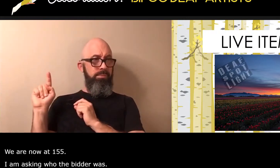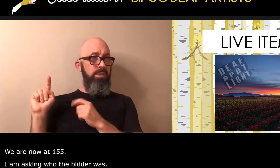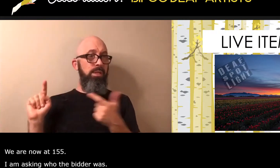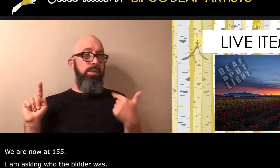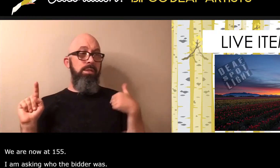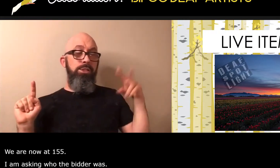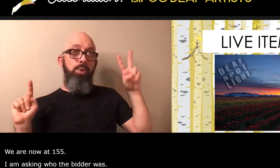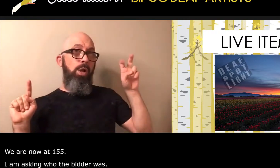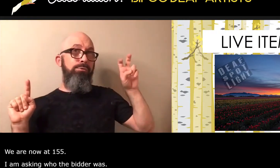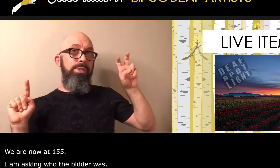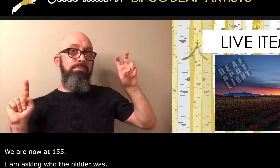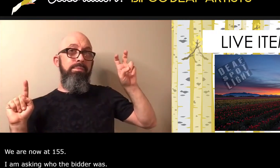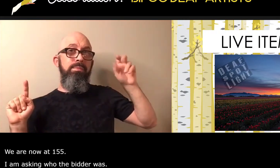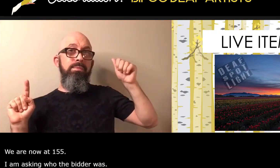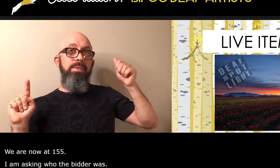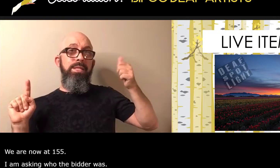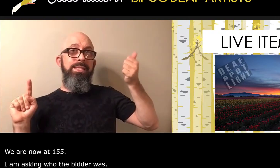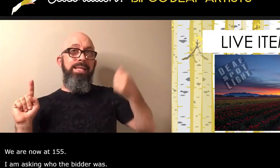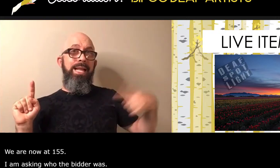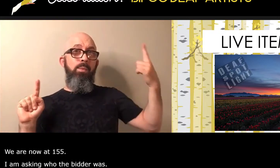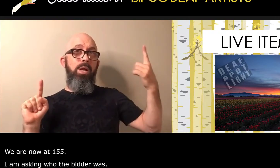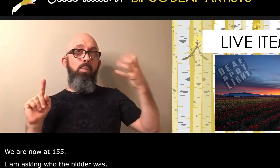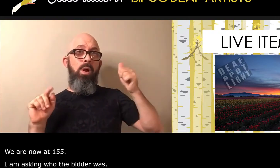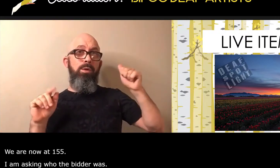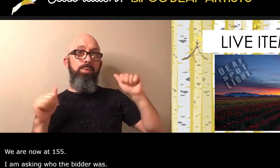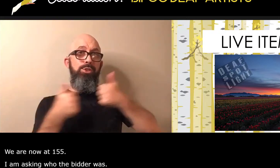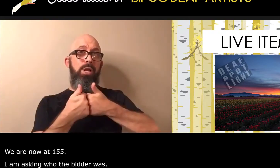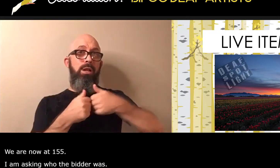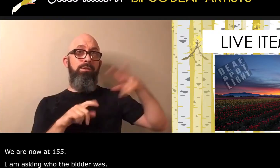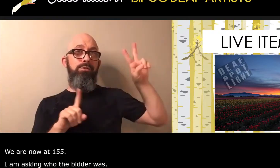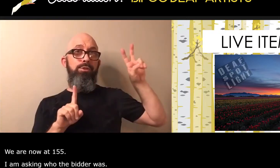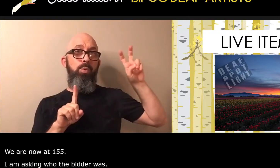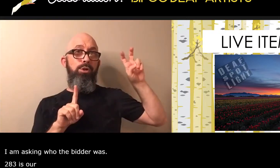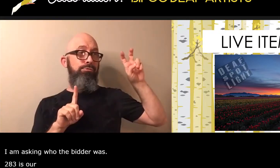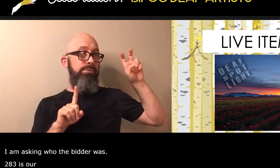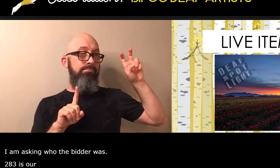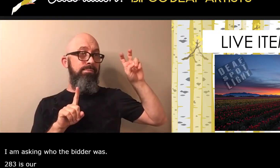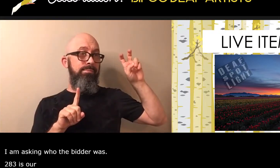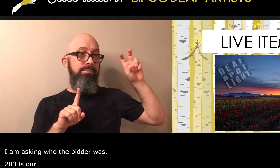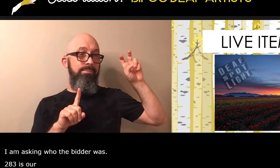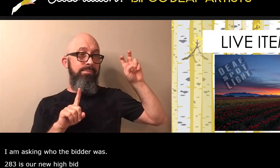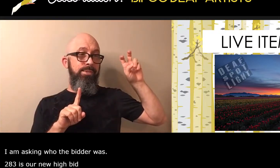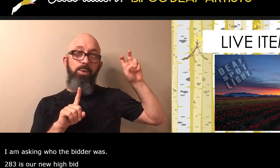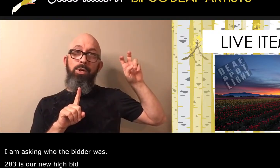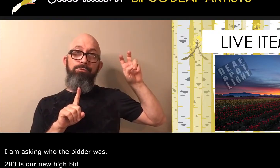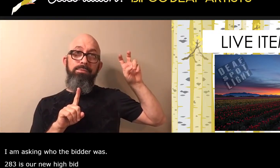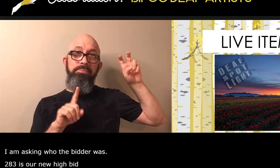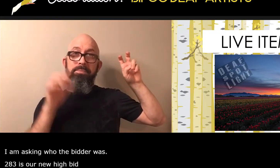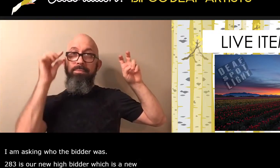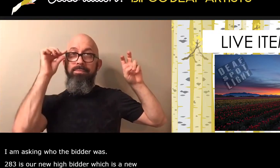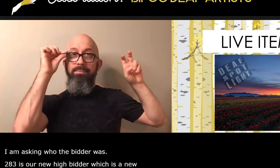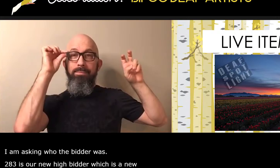$283 is our new high bidder, which is a new number for us. Anyone interested in raising it to